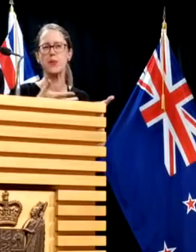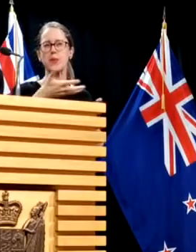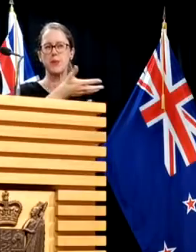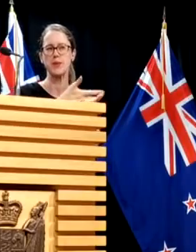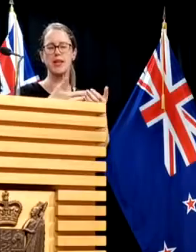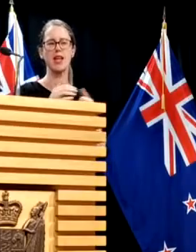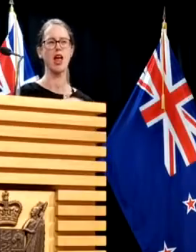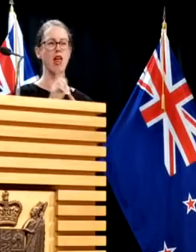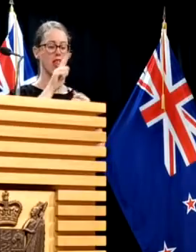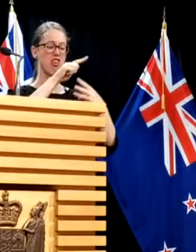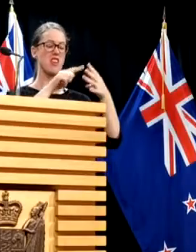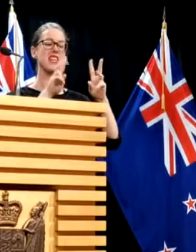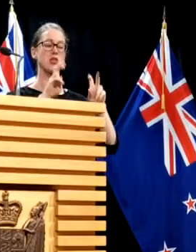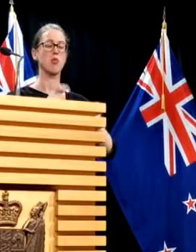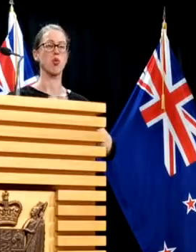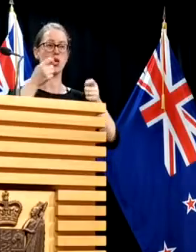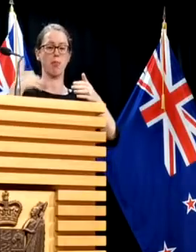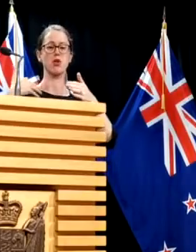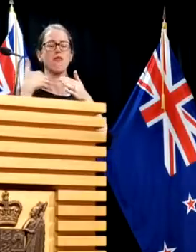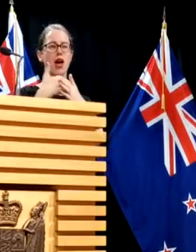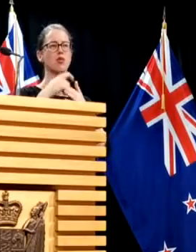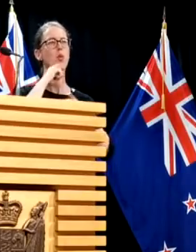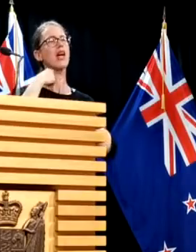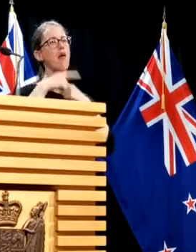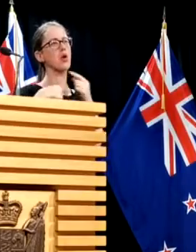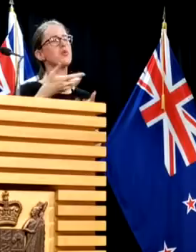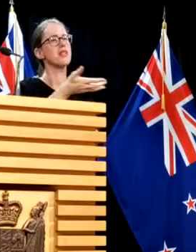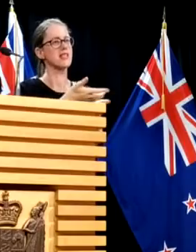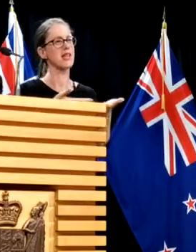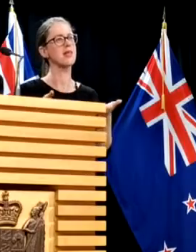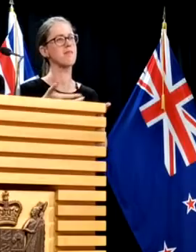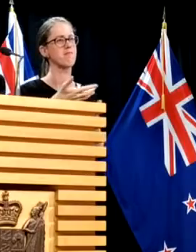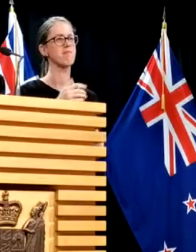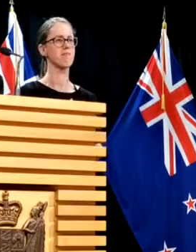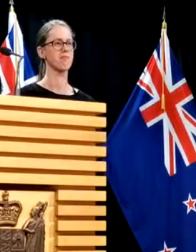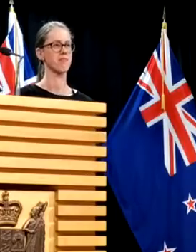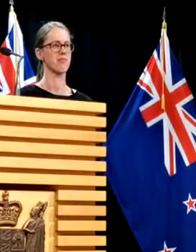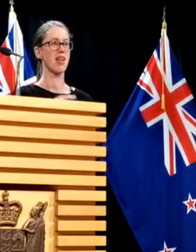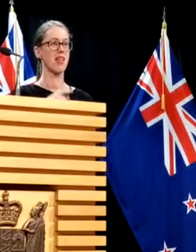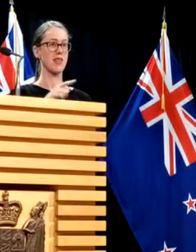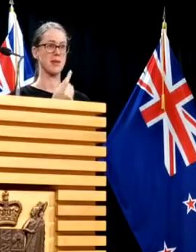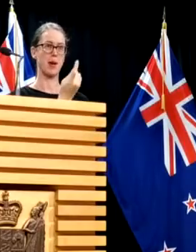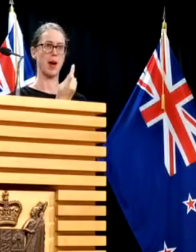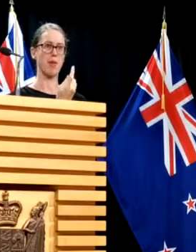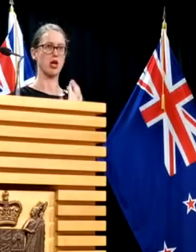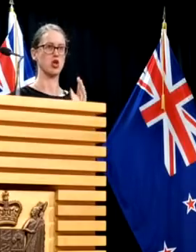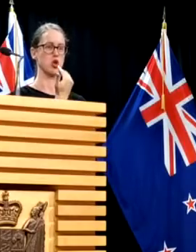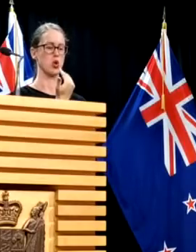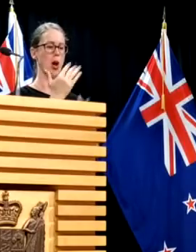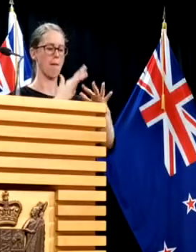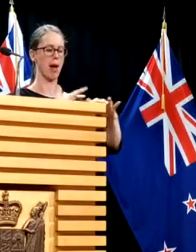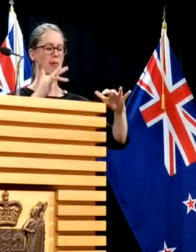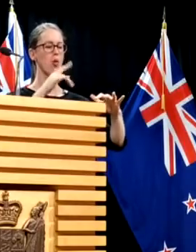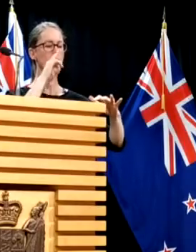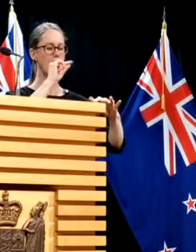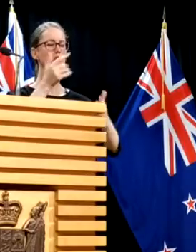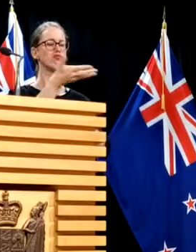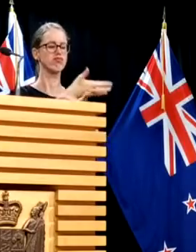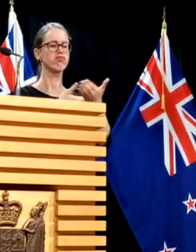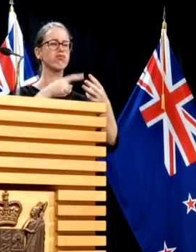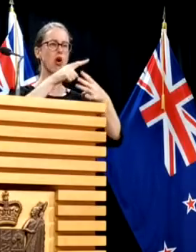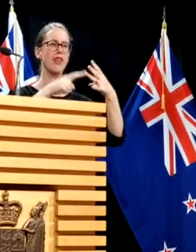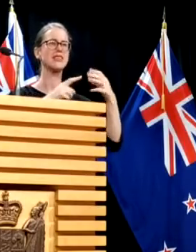the election, and I intend to follow through on that. I believe the current Parliament is uniquely positioned to address these long-term issues and